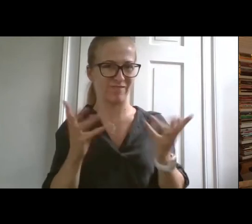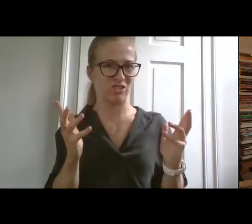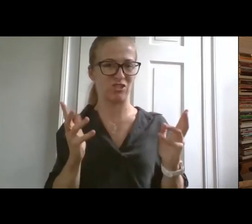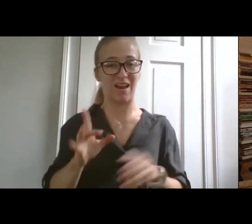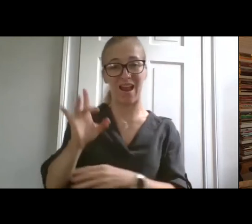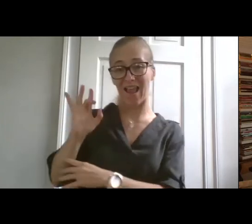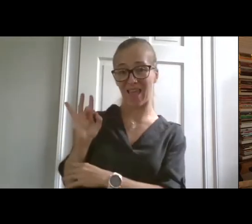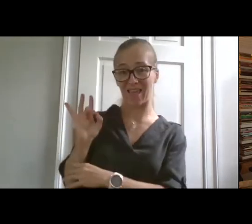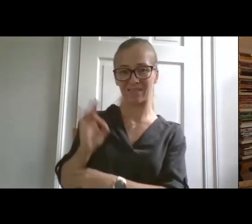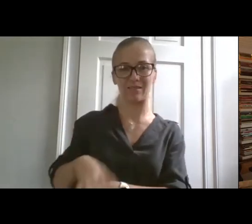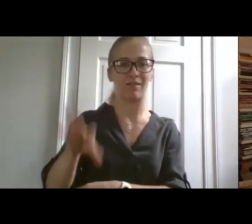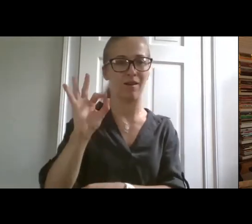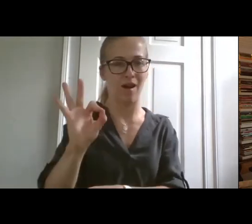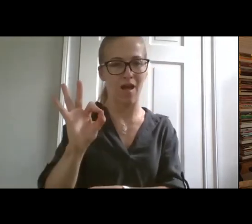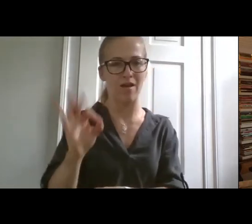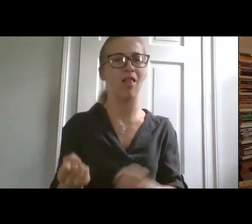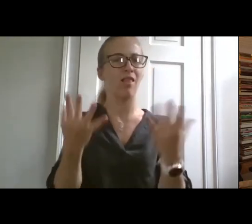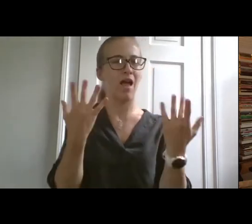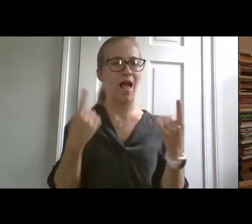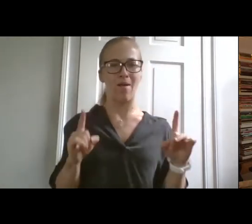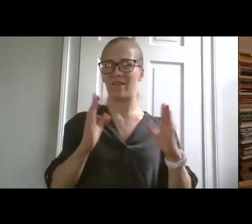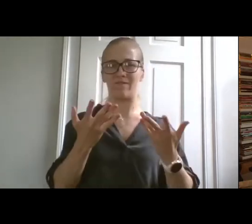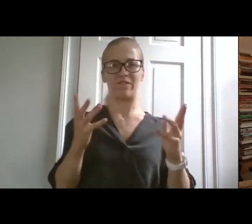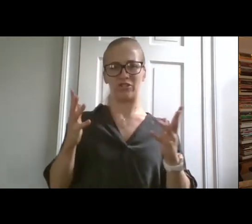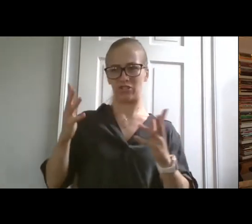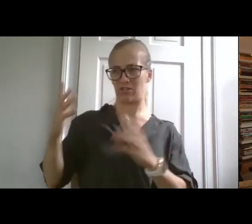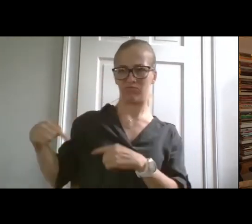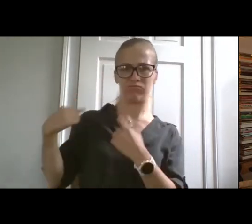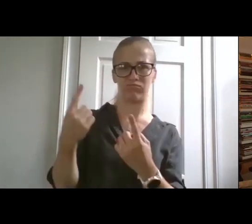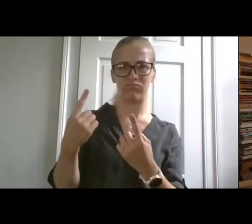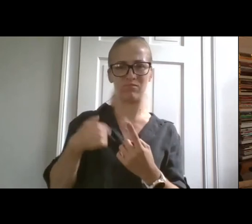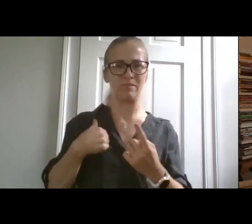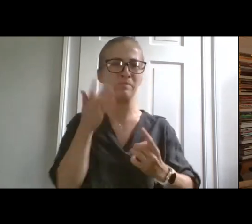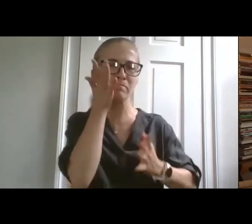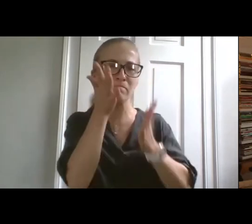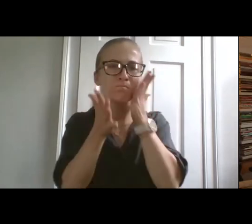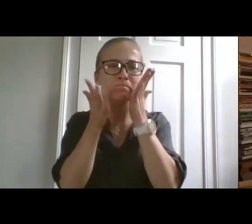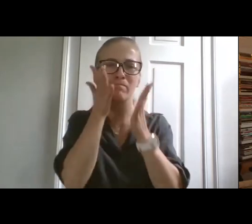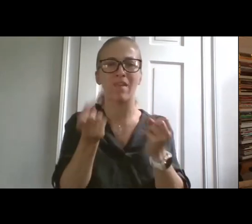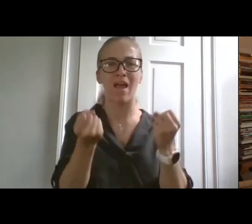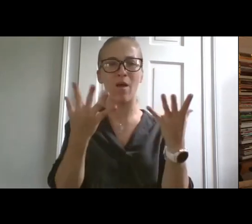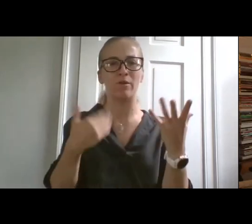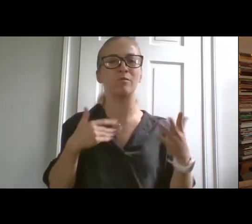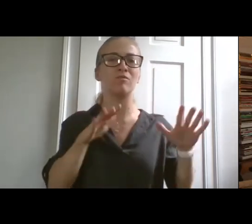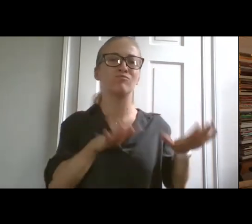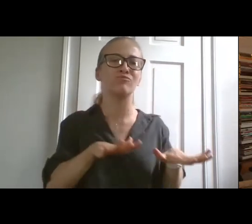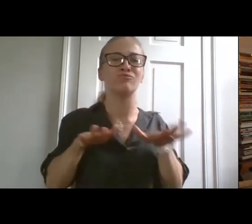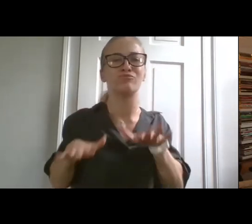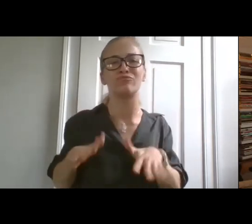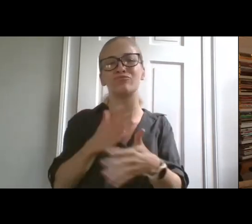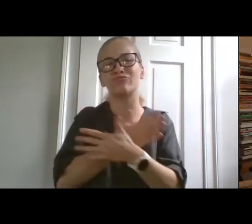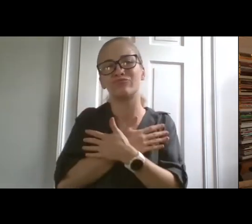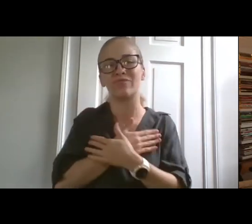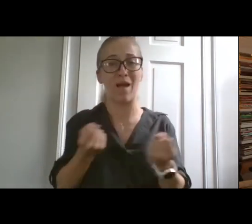9. A lot has gone wrong in that time. I'm embarrassed by how much it soothes me, by how much I